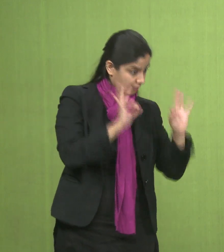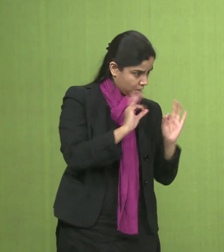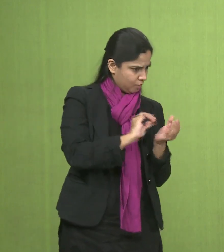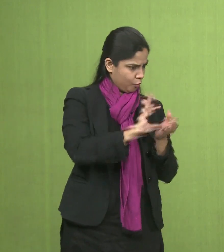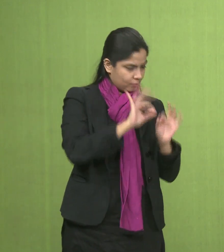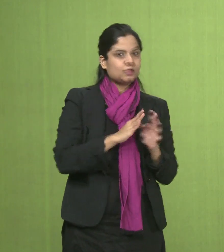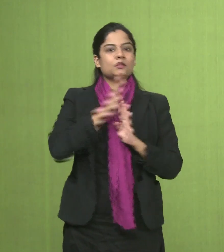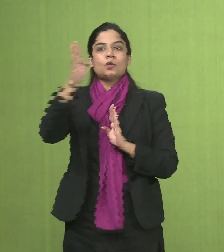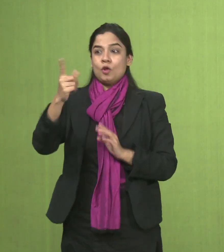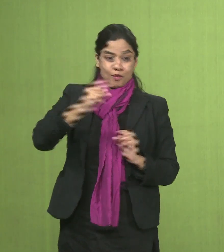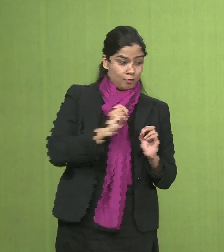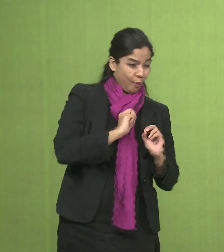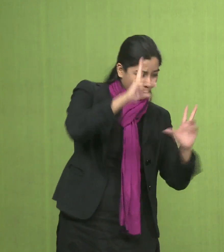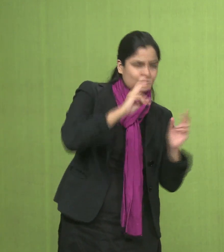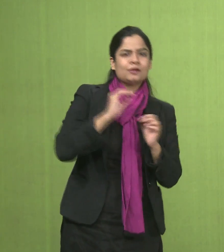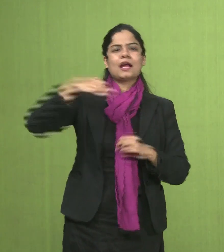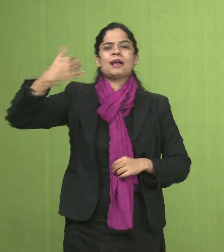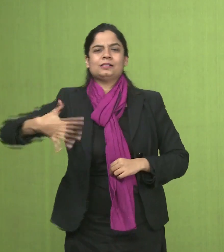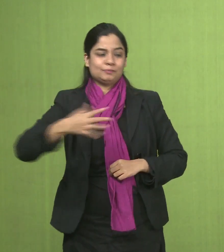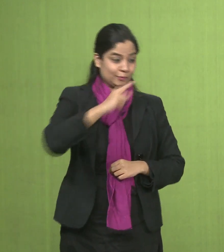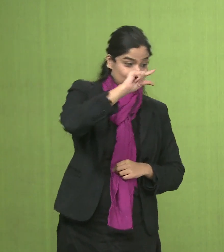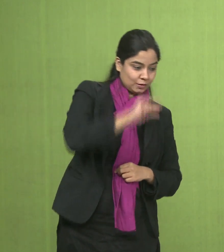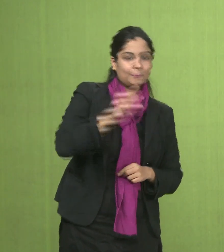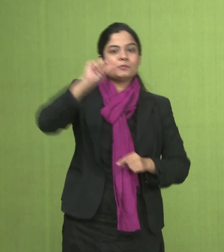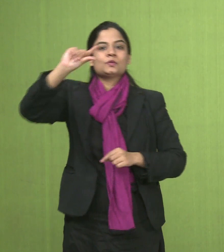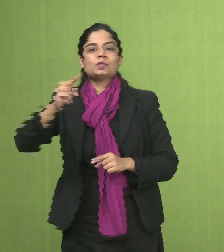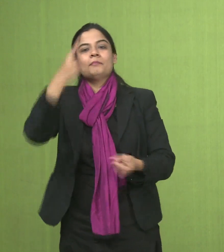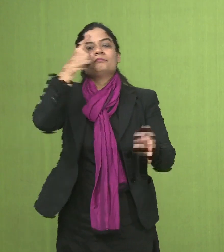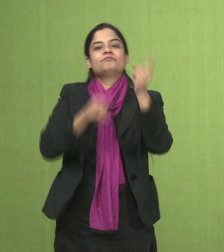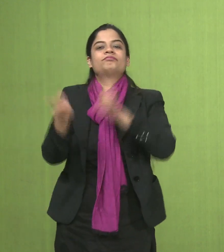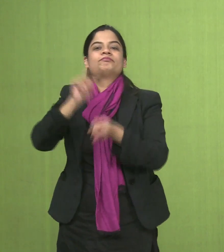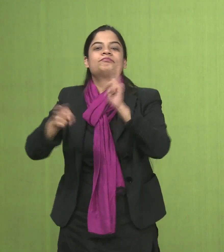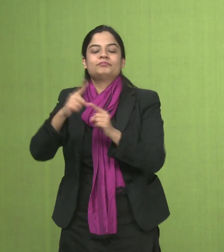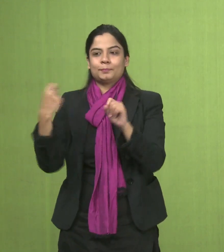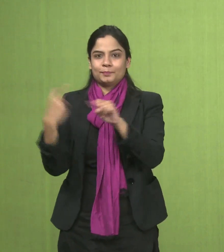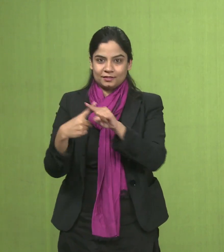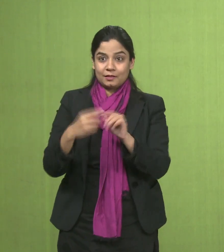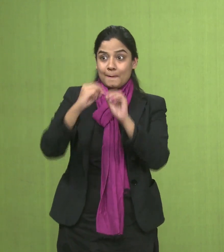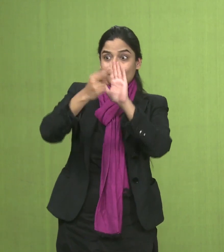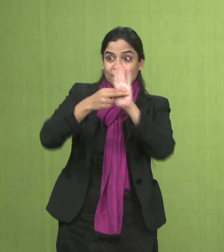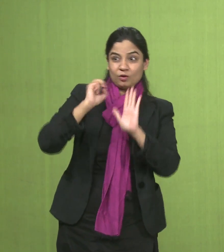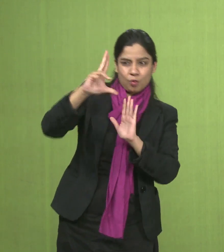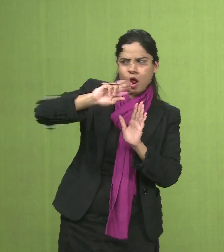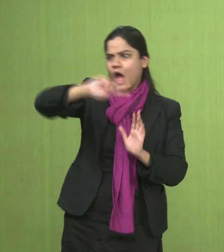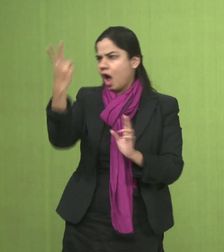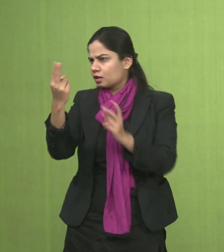buy. You have to decide on the expensive thing you want to buy, or you want to buy on a cheaper